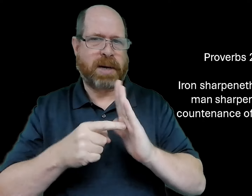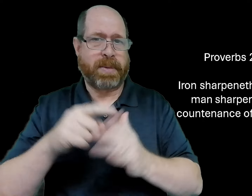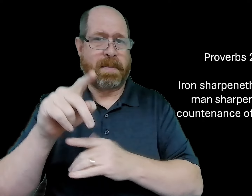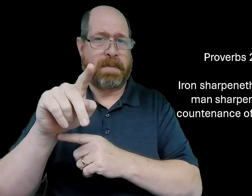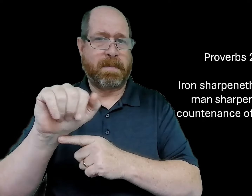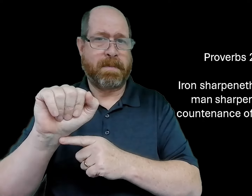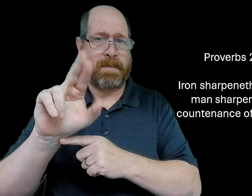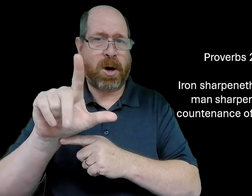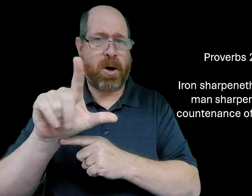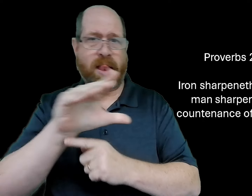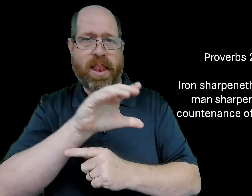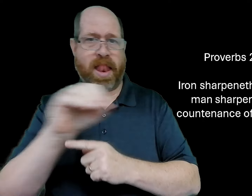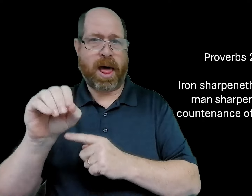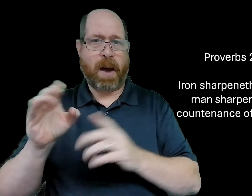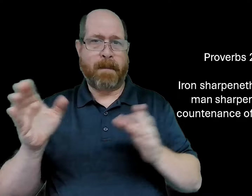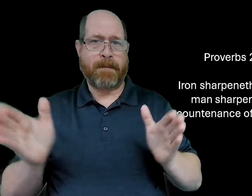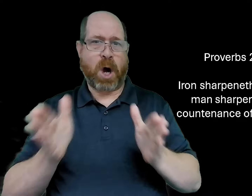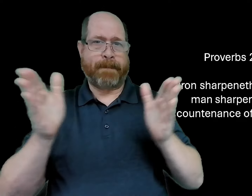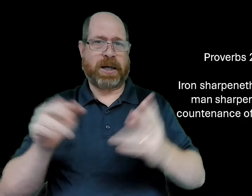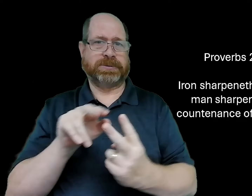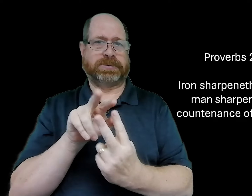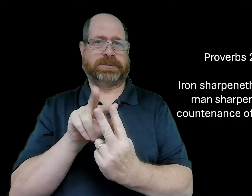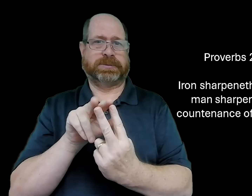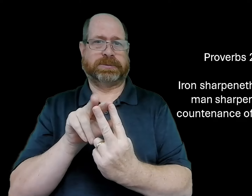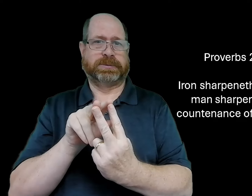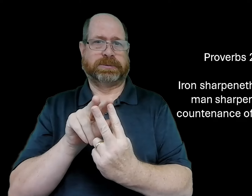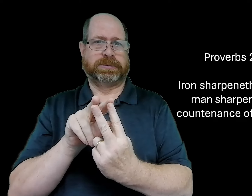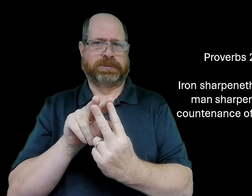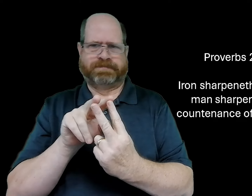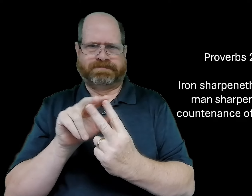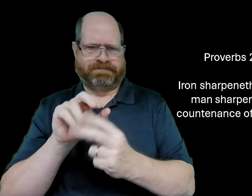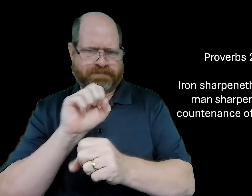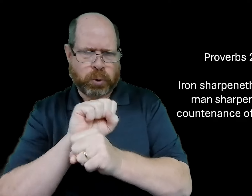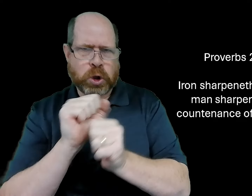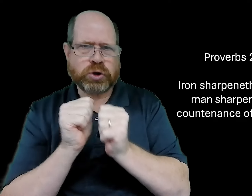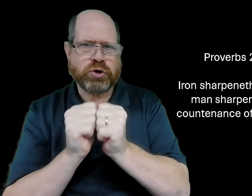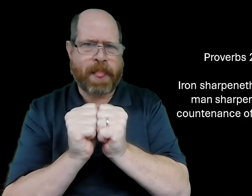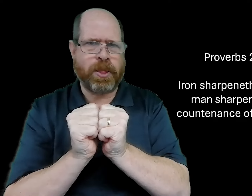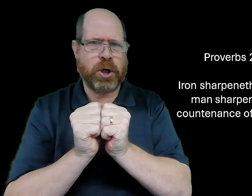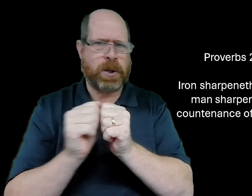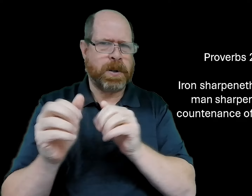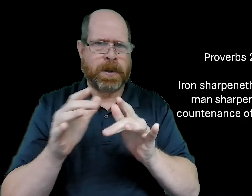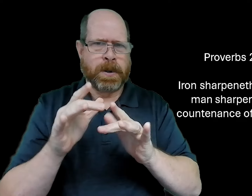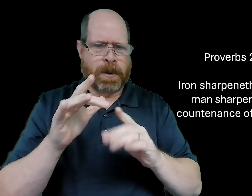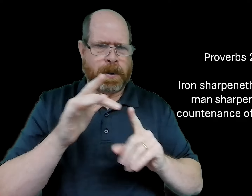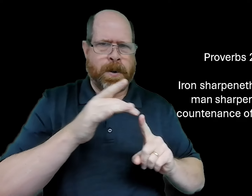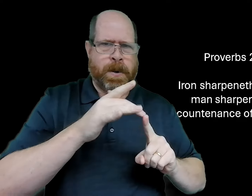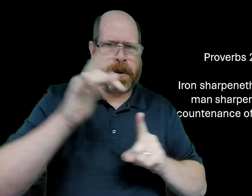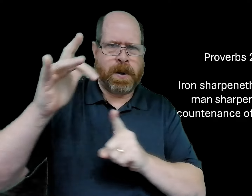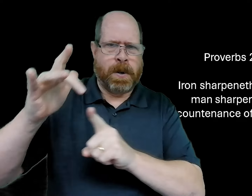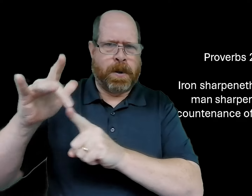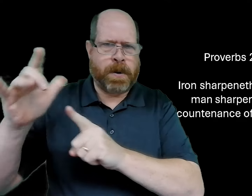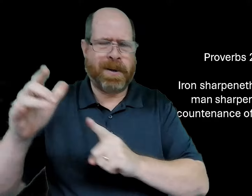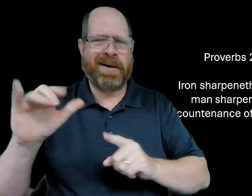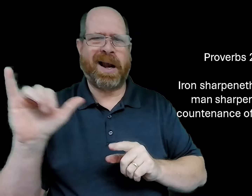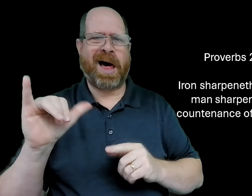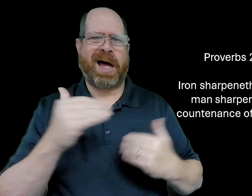For example, Paul and Barnabas, they worked together. They sharpened each